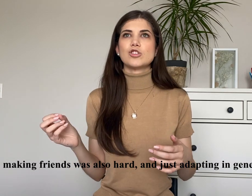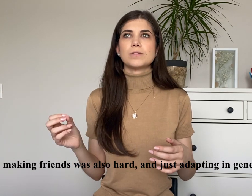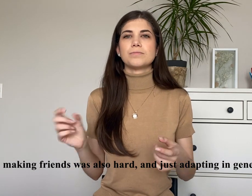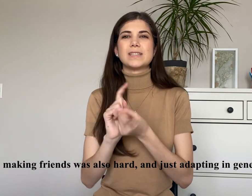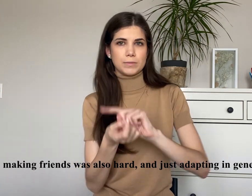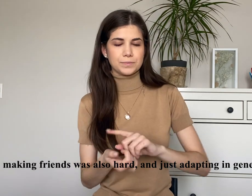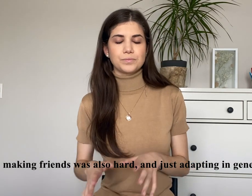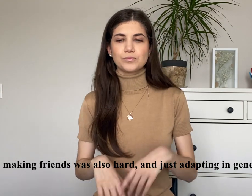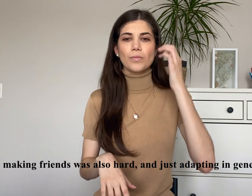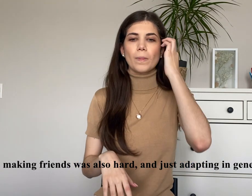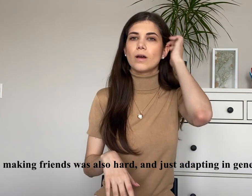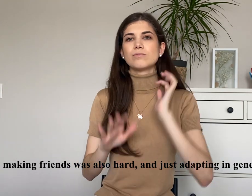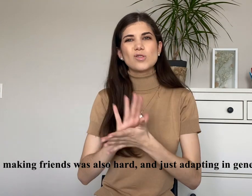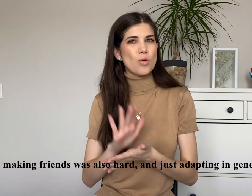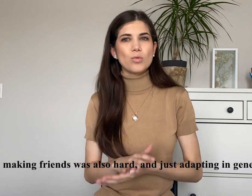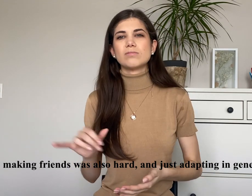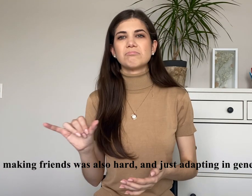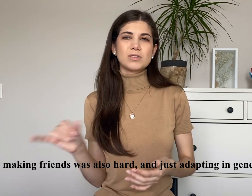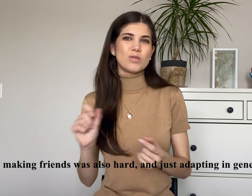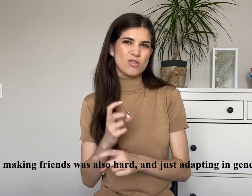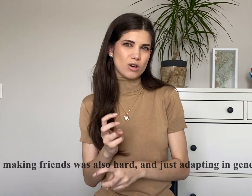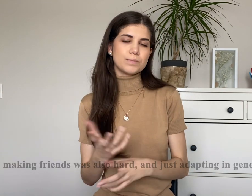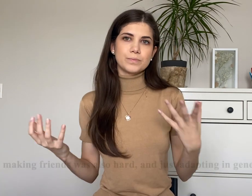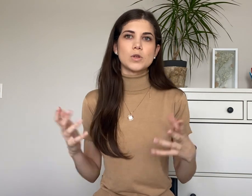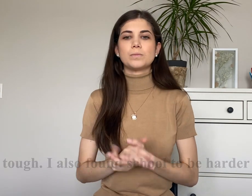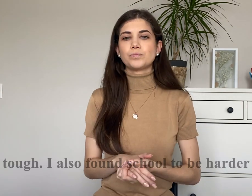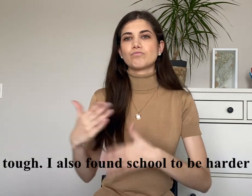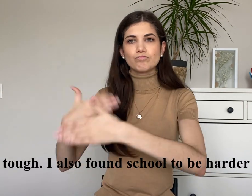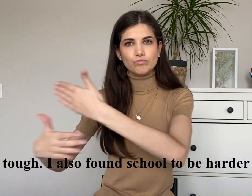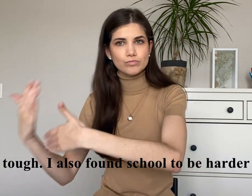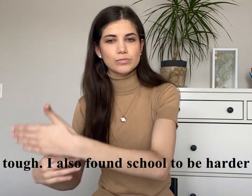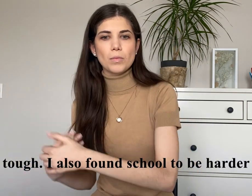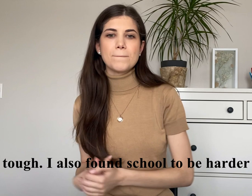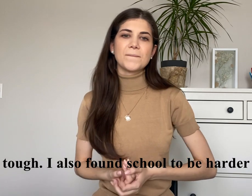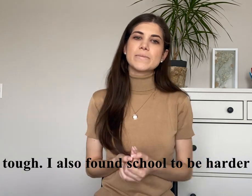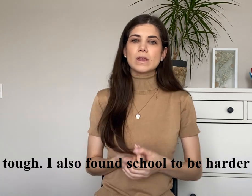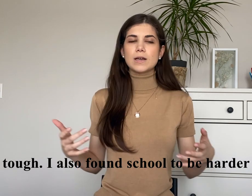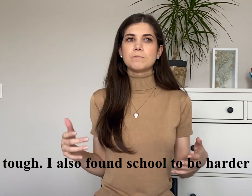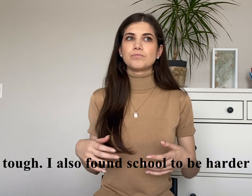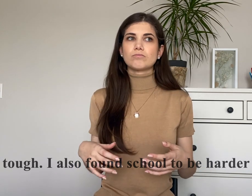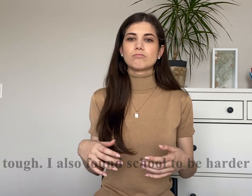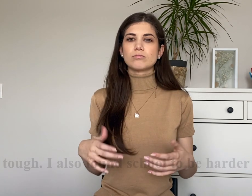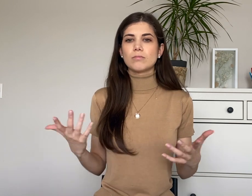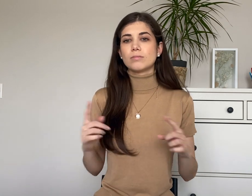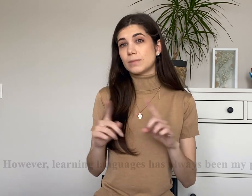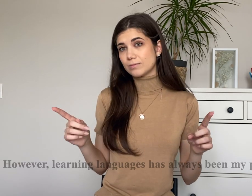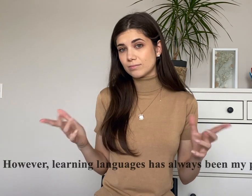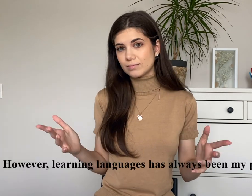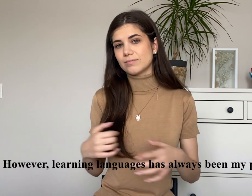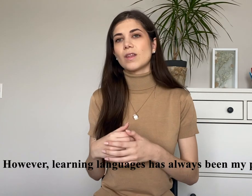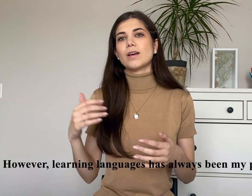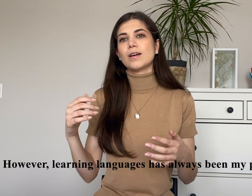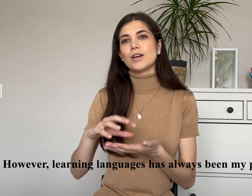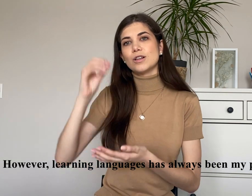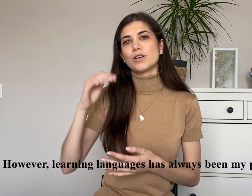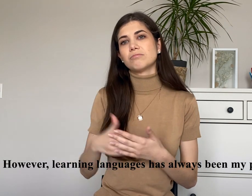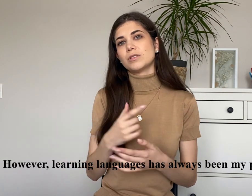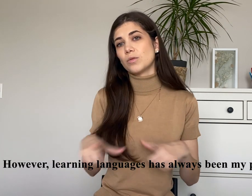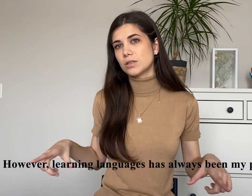just adapting in general was tough. I also found school to be harder there. However, learning